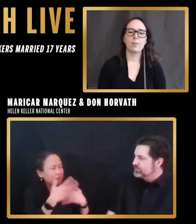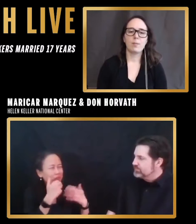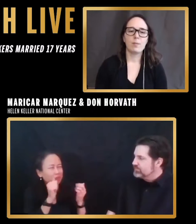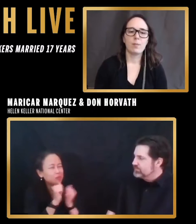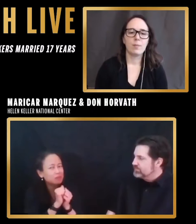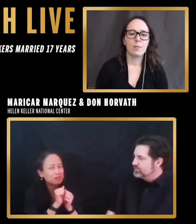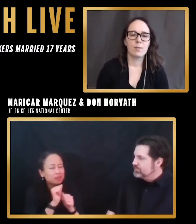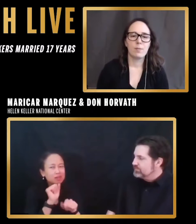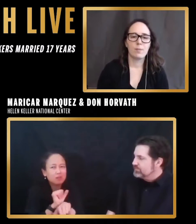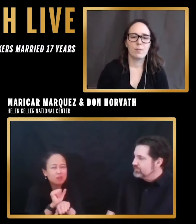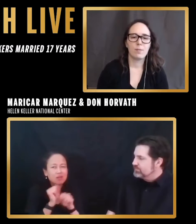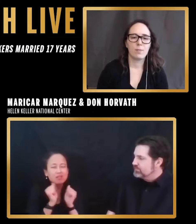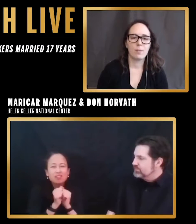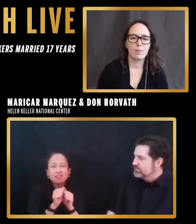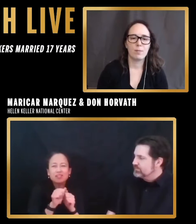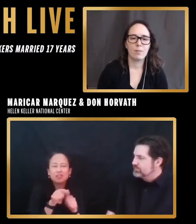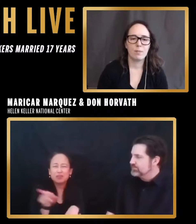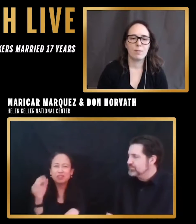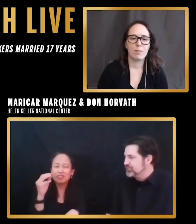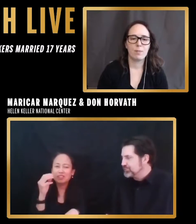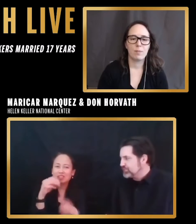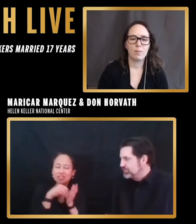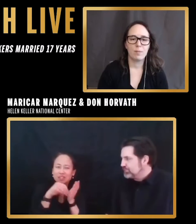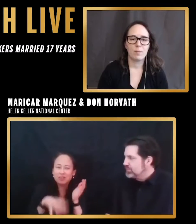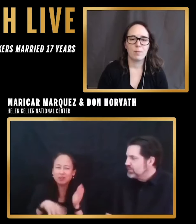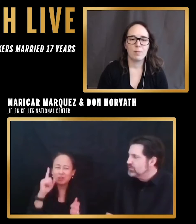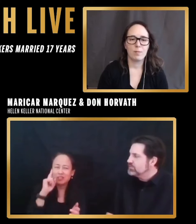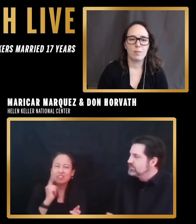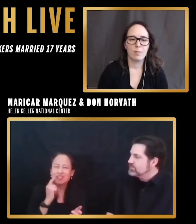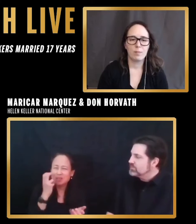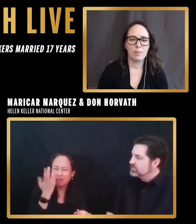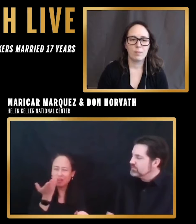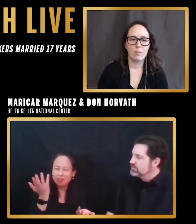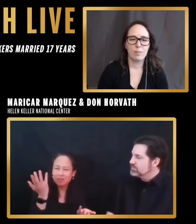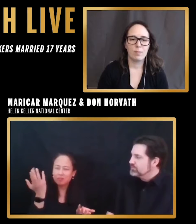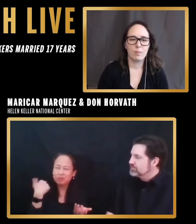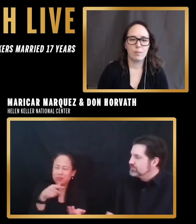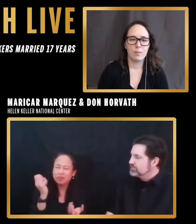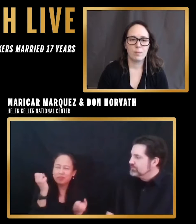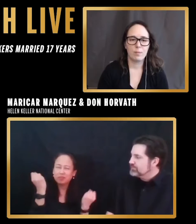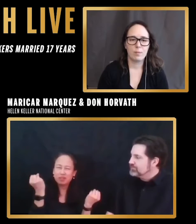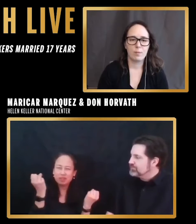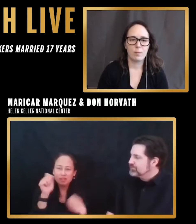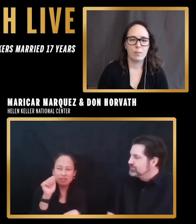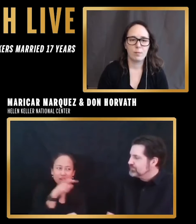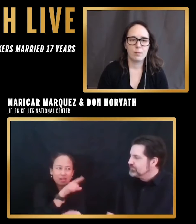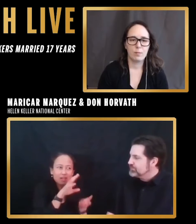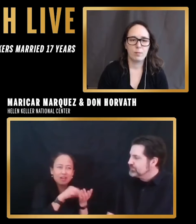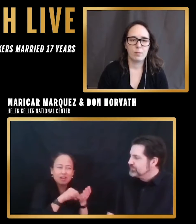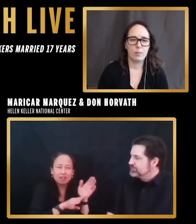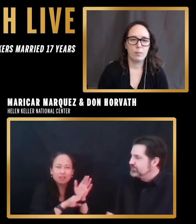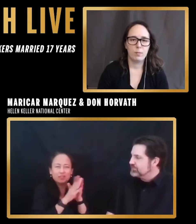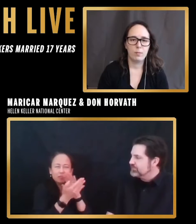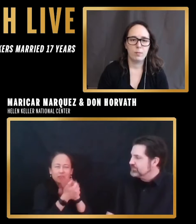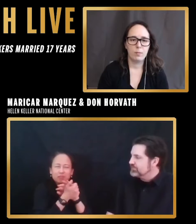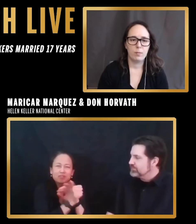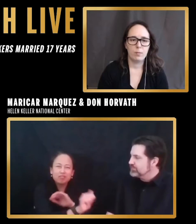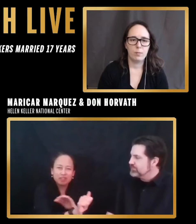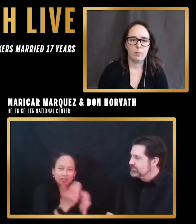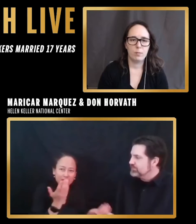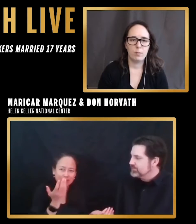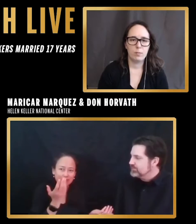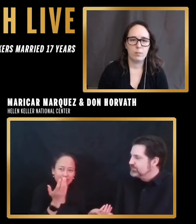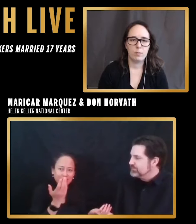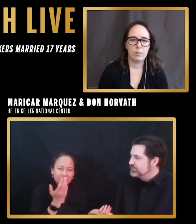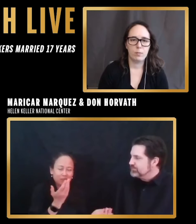His signing skills was getting a little bit better because he was really involved with the deafblind population, the signers. So he